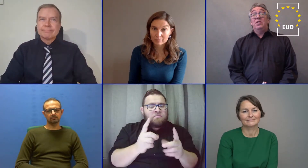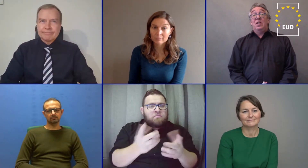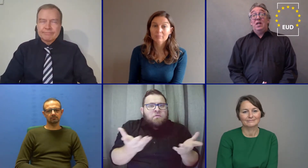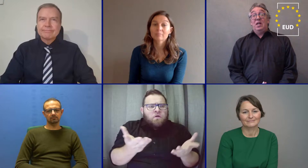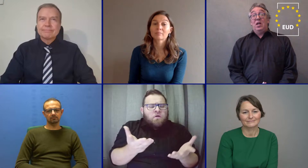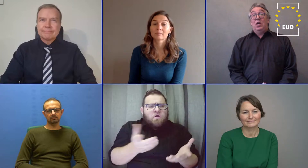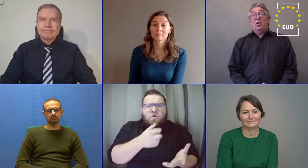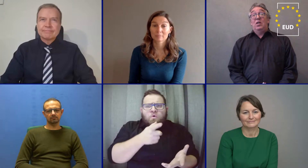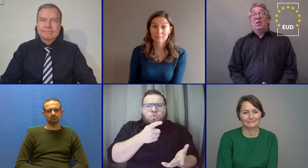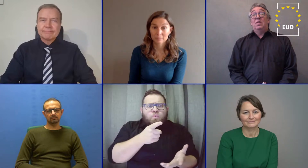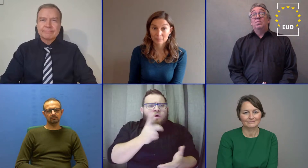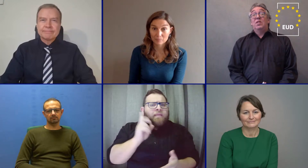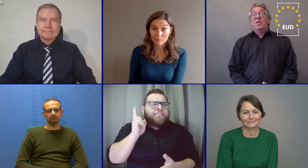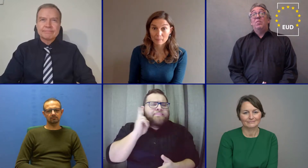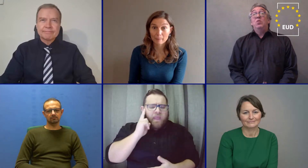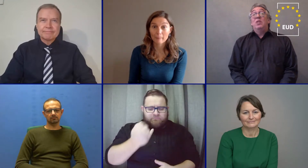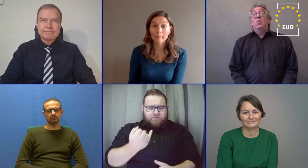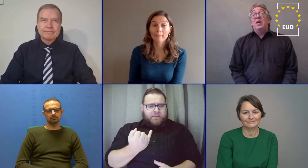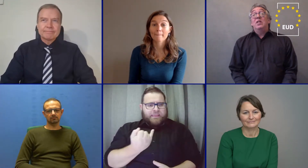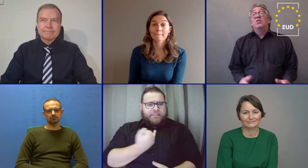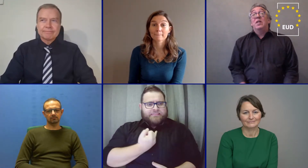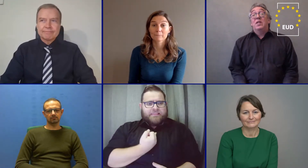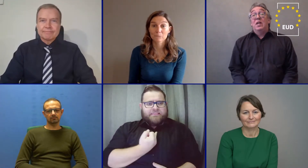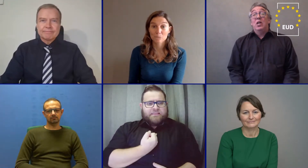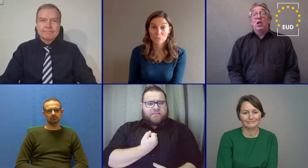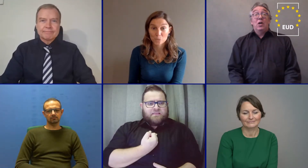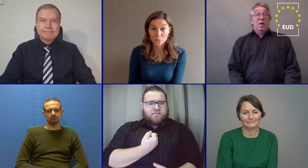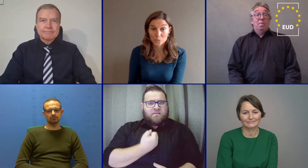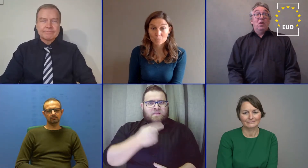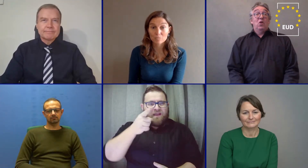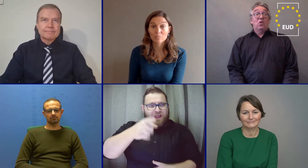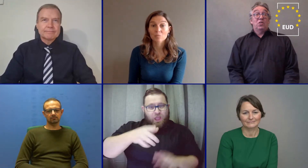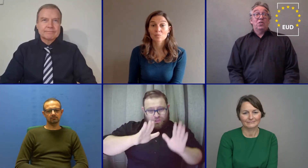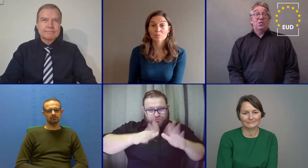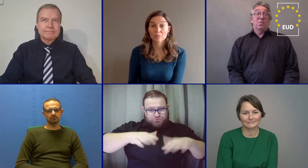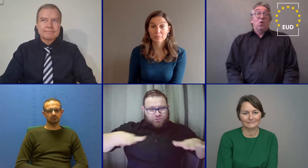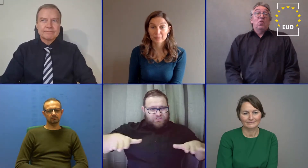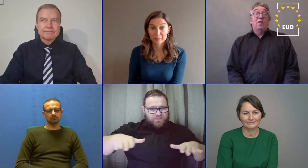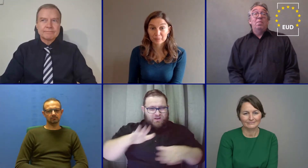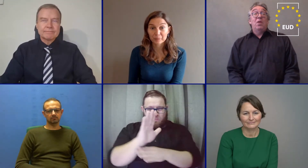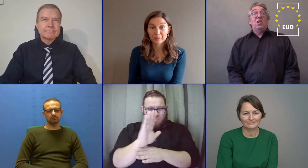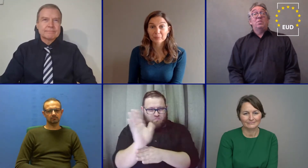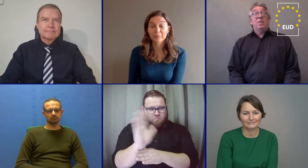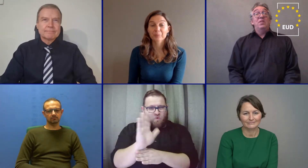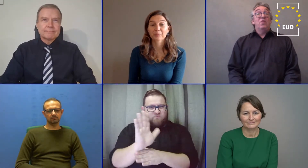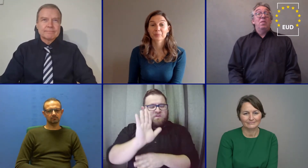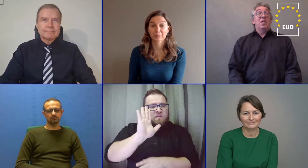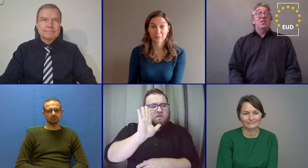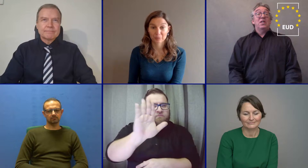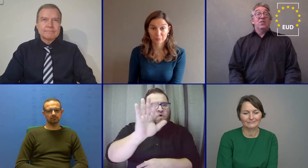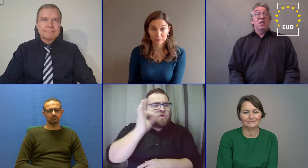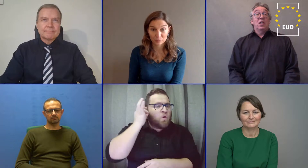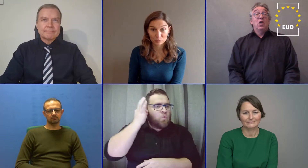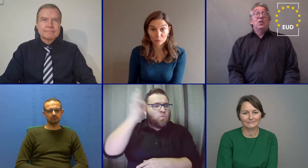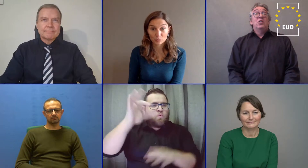increasingly the deaf community in a way is shrinking because of cochlear implants, mainstreaming, etc. So it's